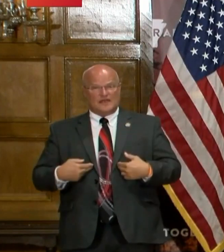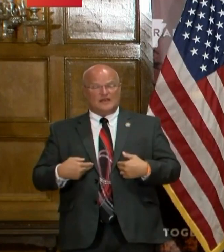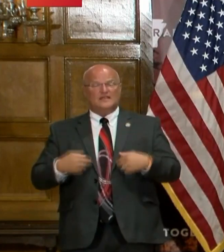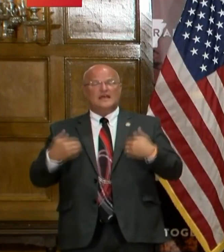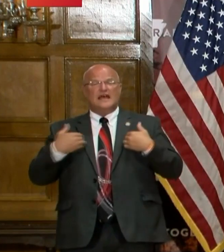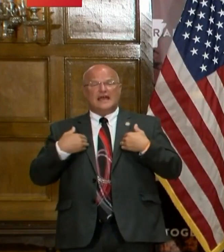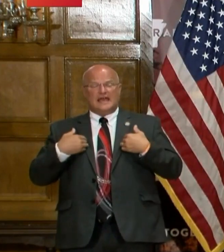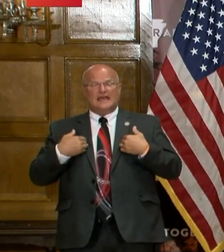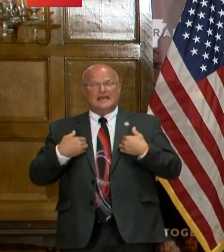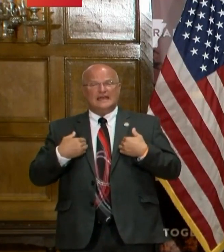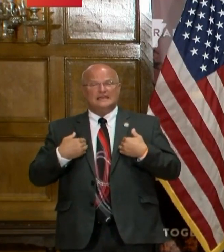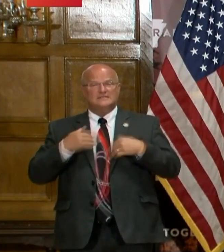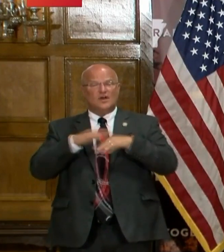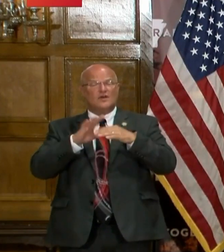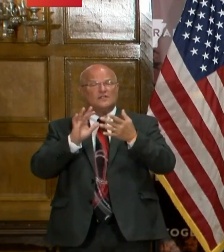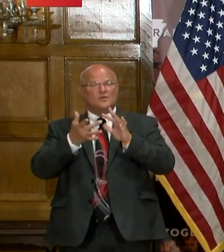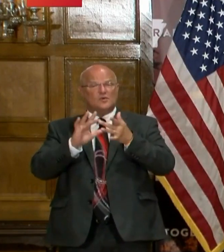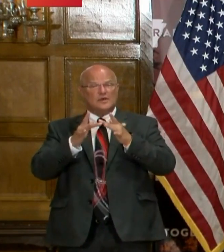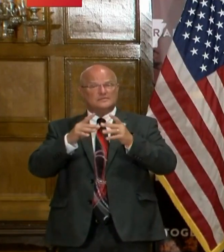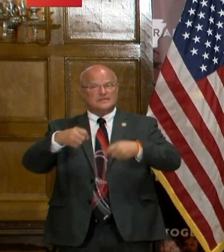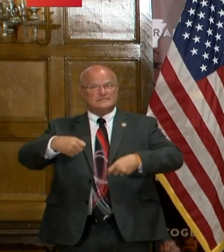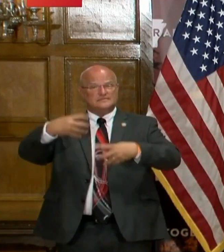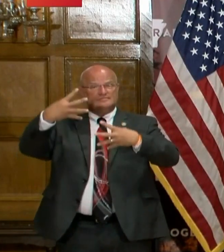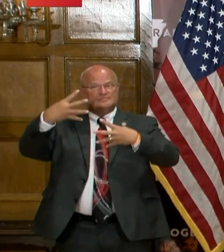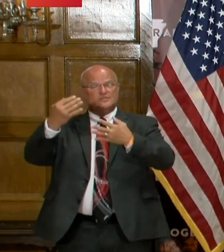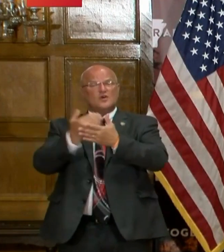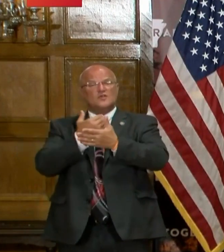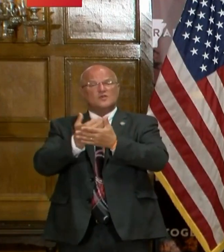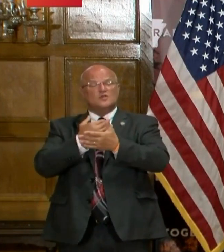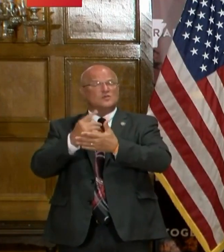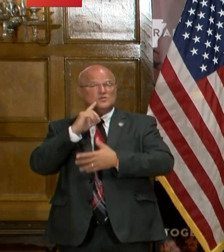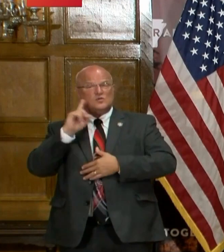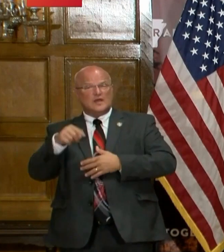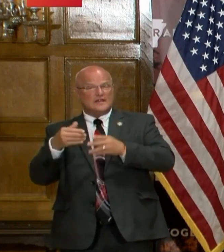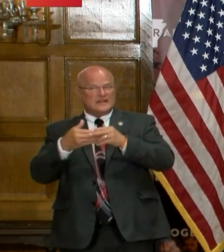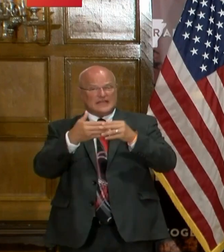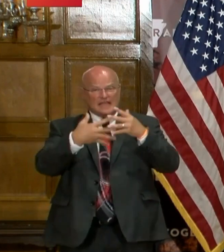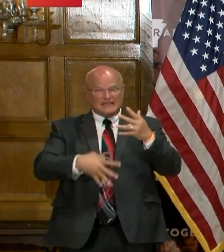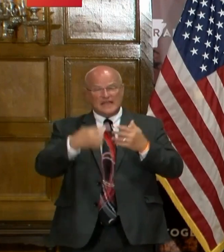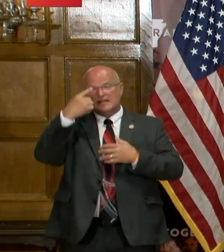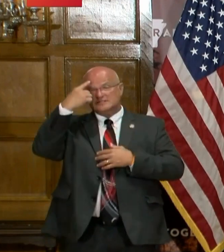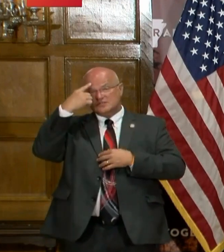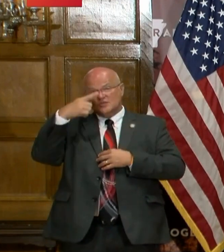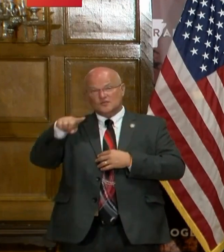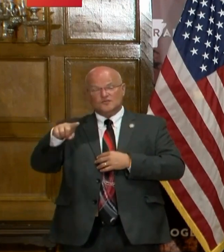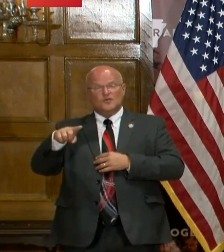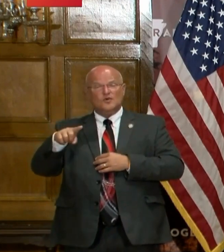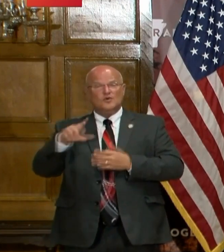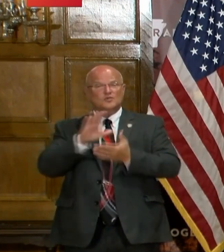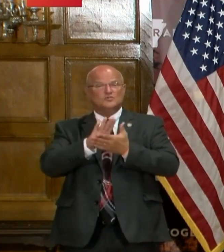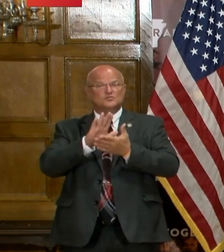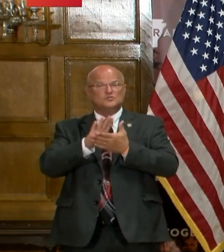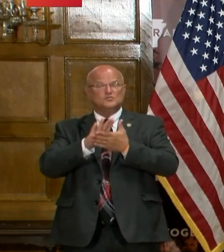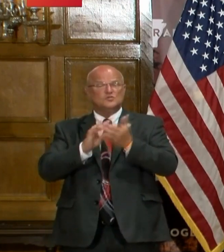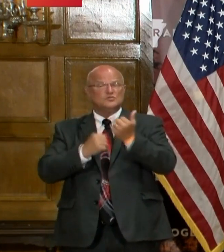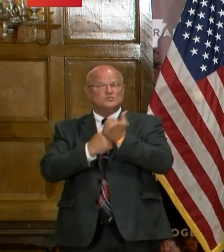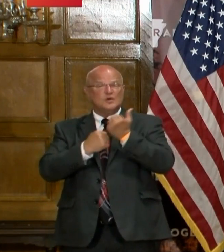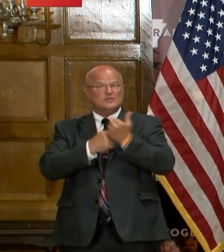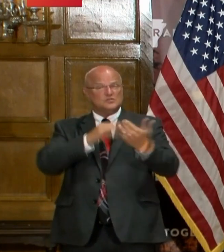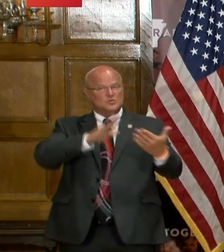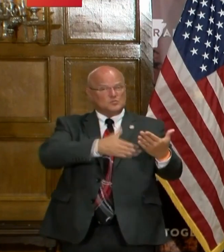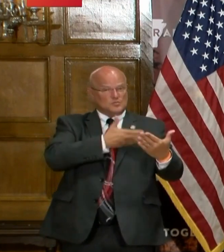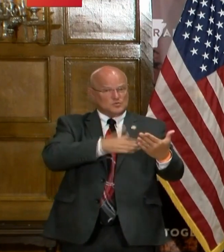and the Department of Health has put up on their website the new directives and guidelines